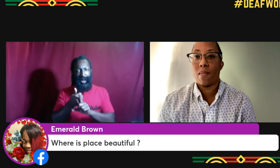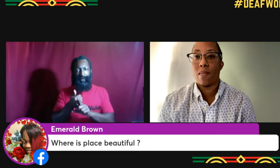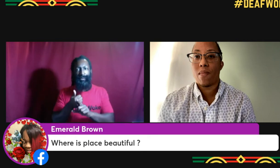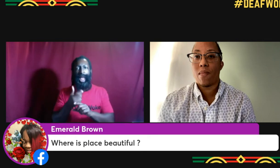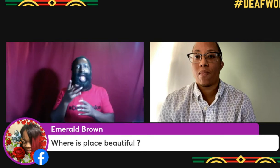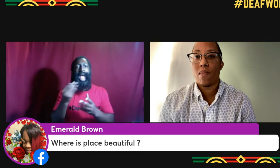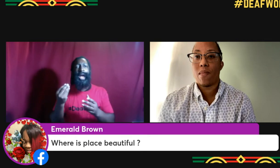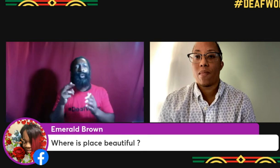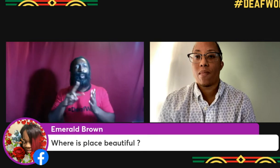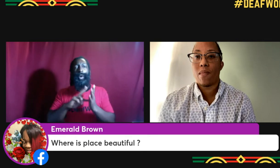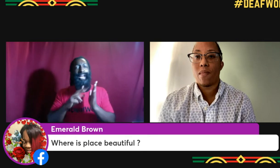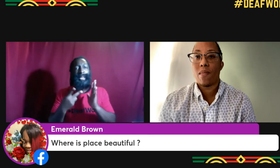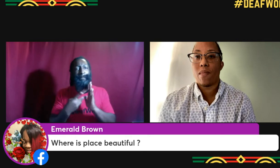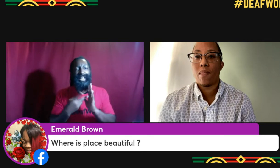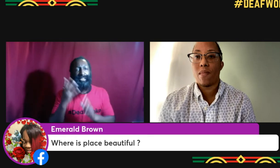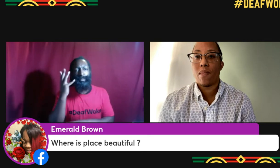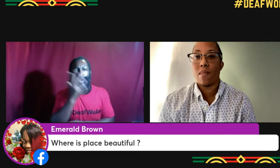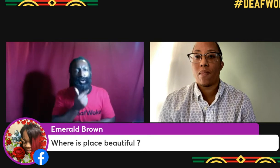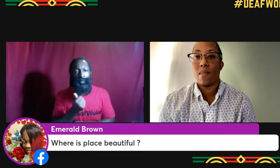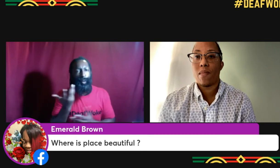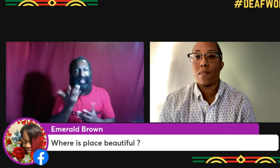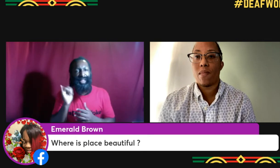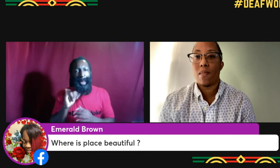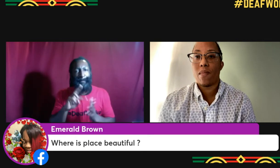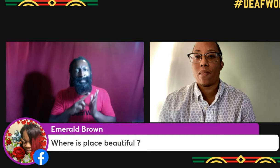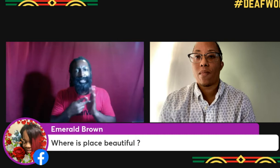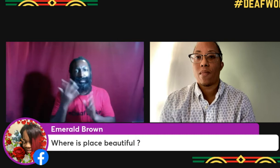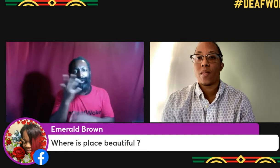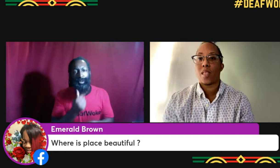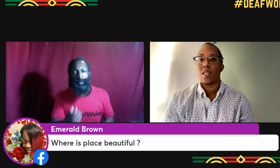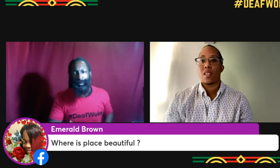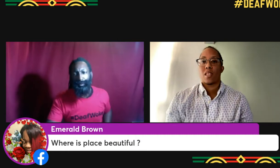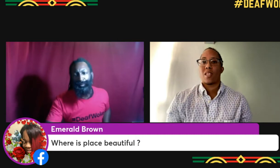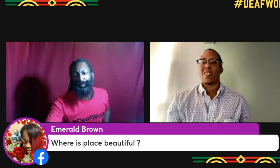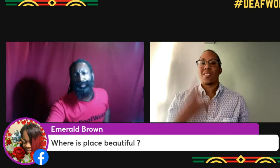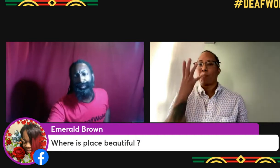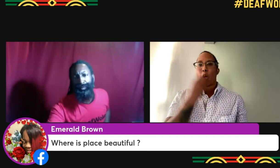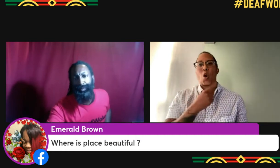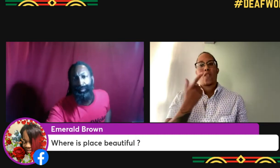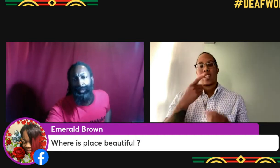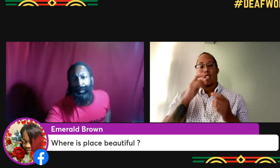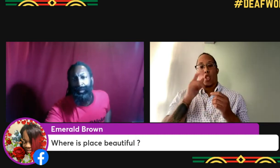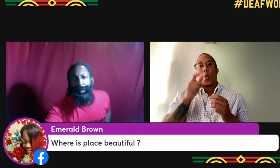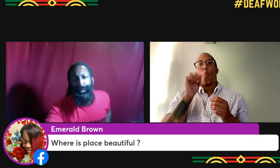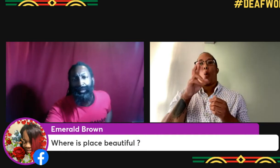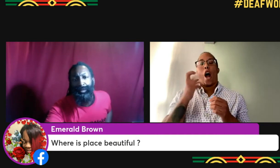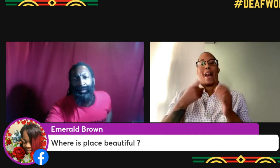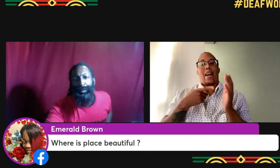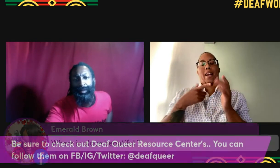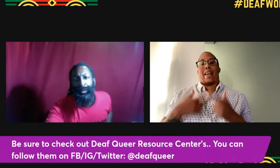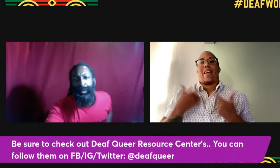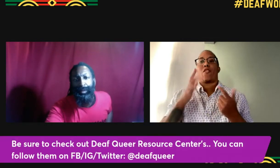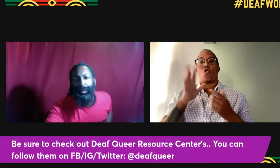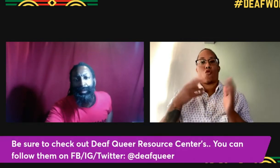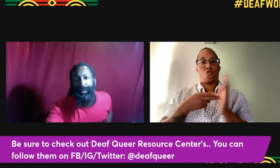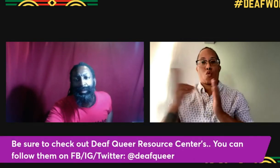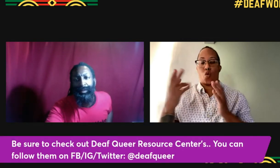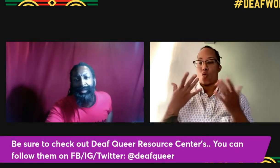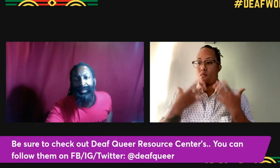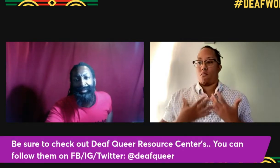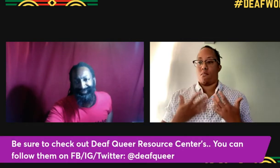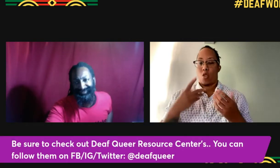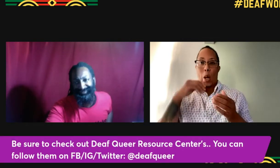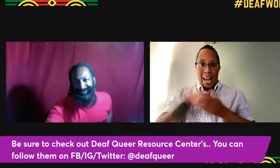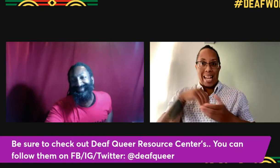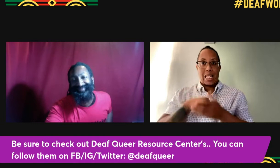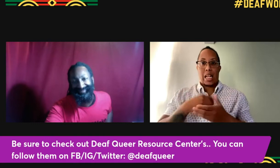Well, how do you protect the beauty inside? And what does that mean, beauty or beautiful?